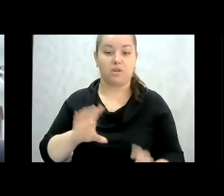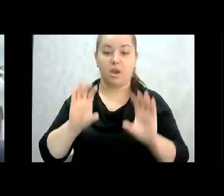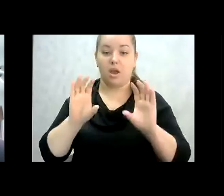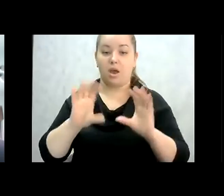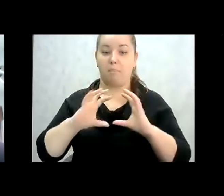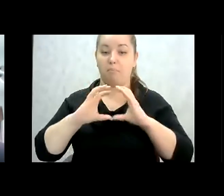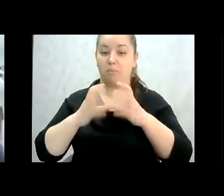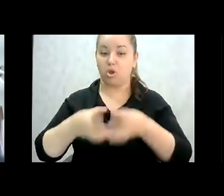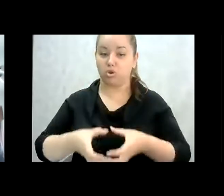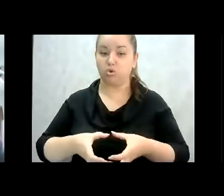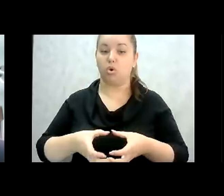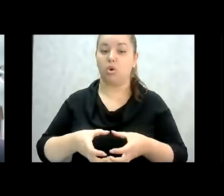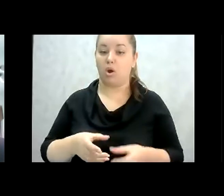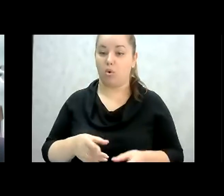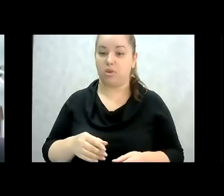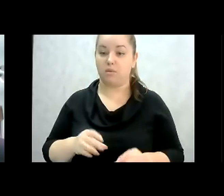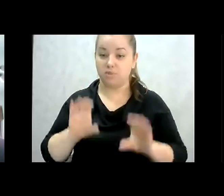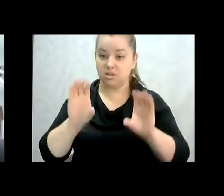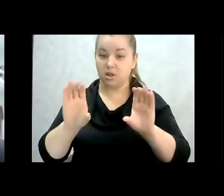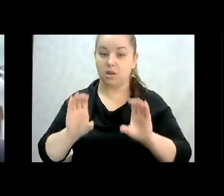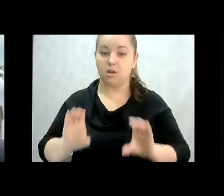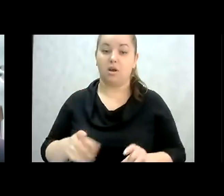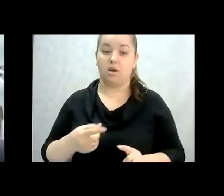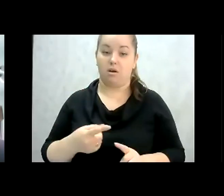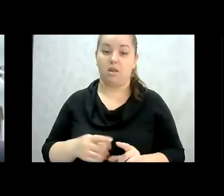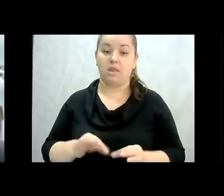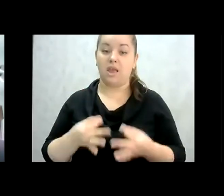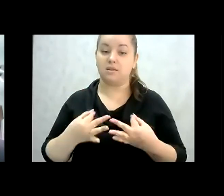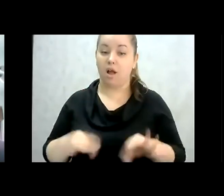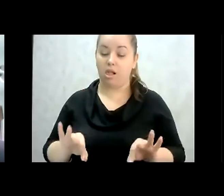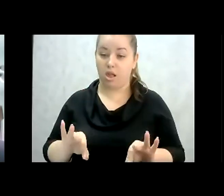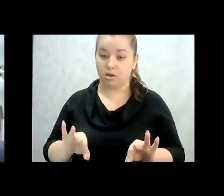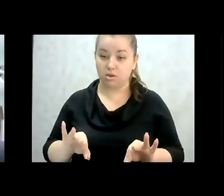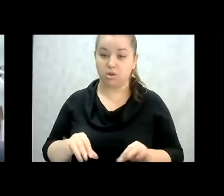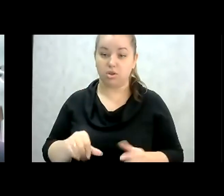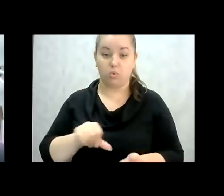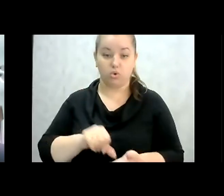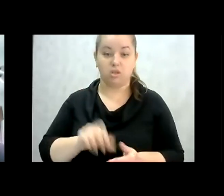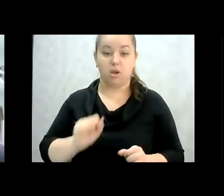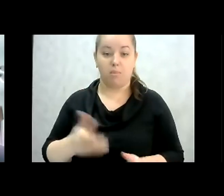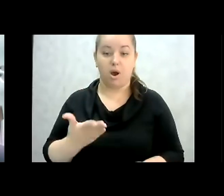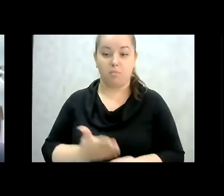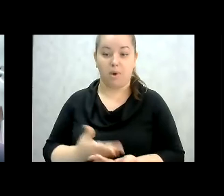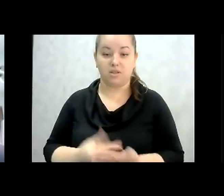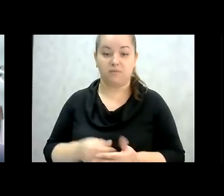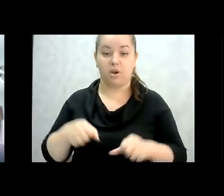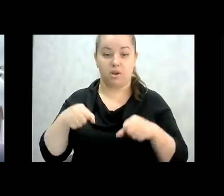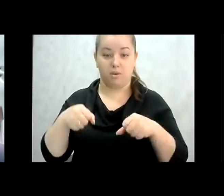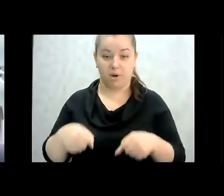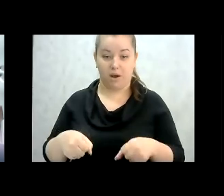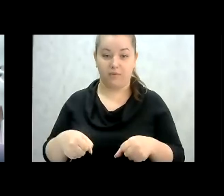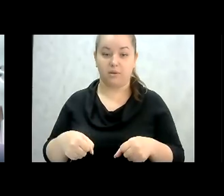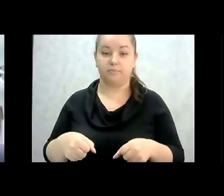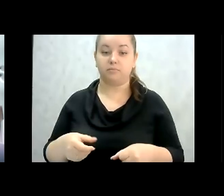And thirdly, we observe that there is still a lack of online register to publish complaints submitted to the